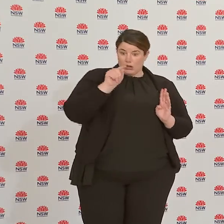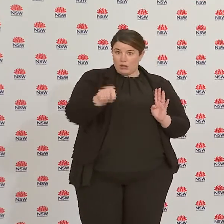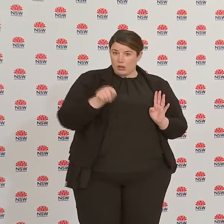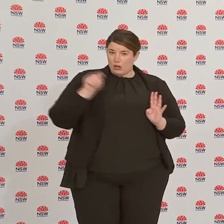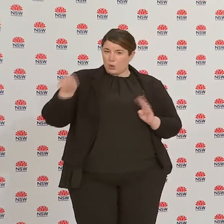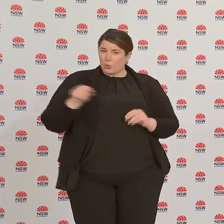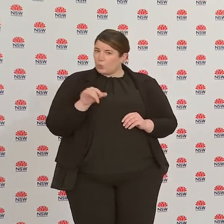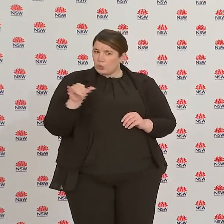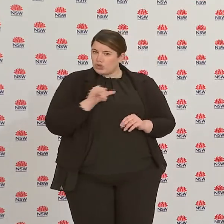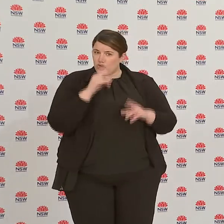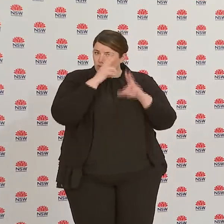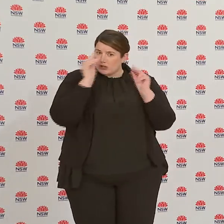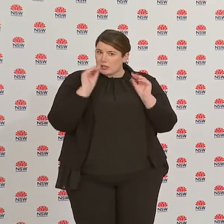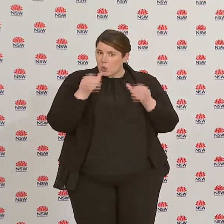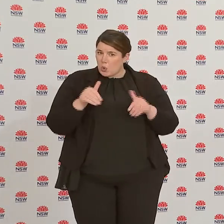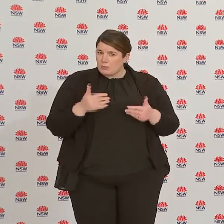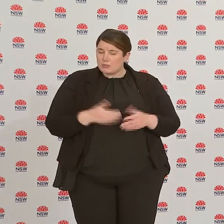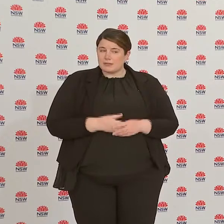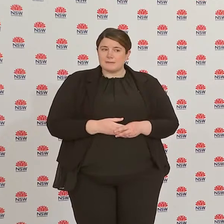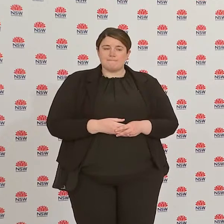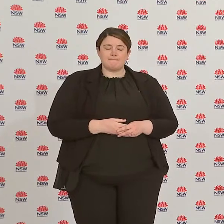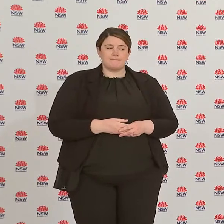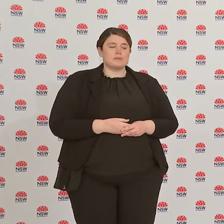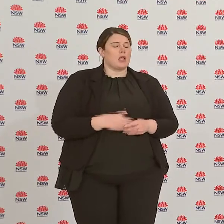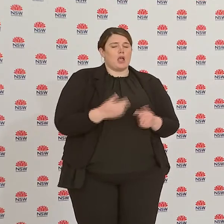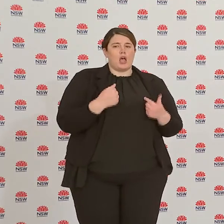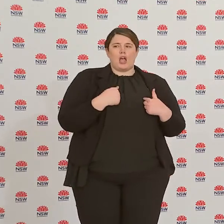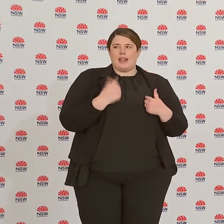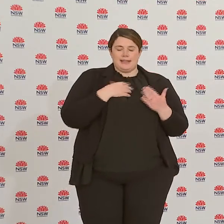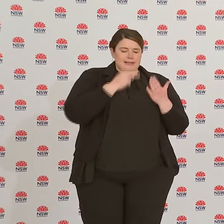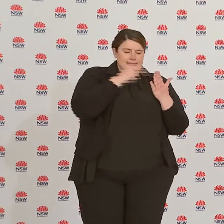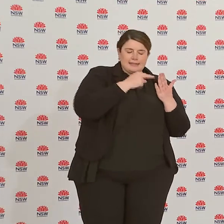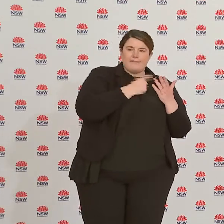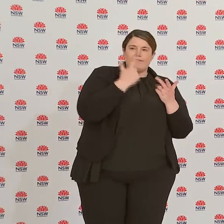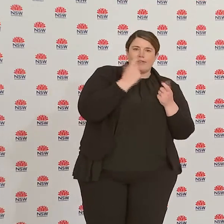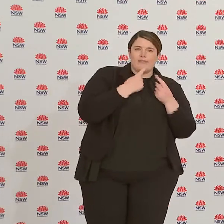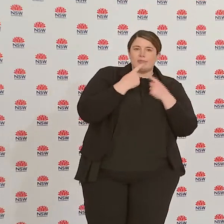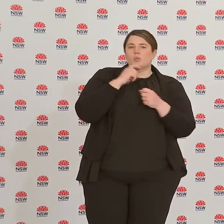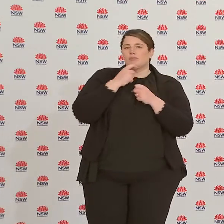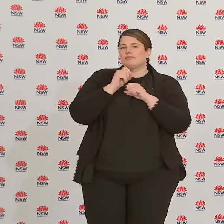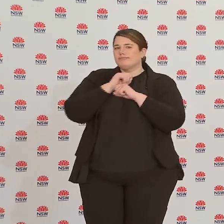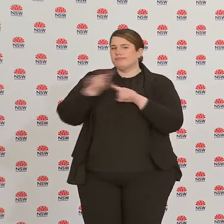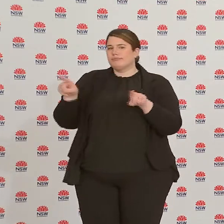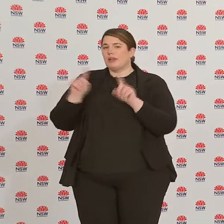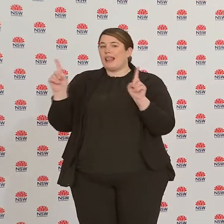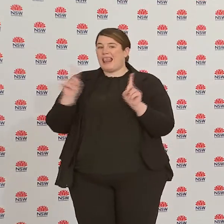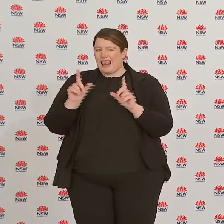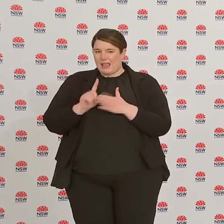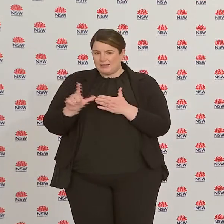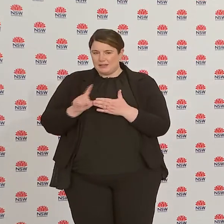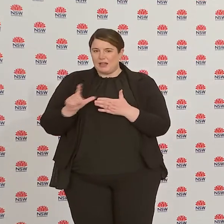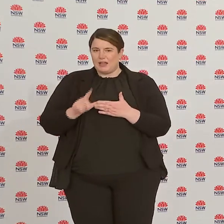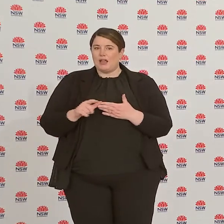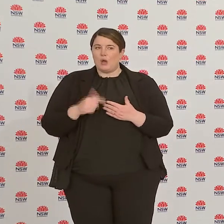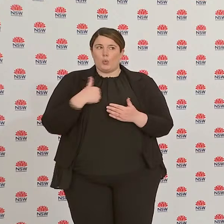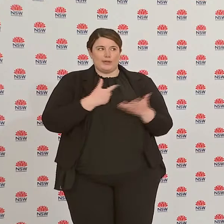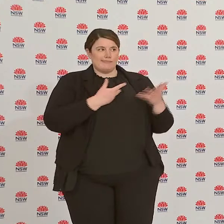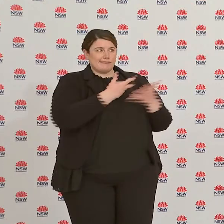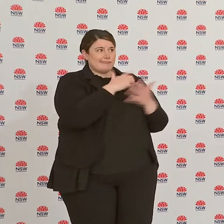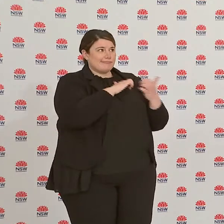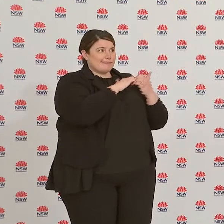I understand. I will have to get the details. I don't want to give you incorrect information, but we are just working with the Commonwealth to ensure that